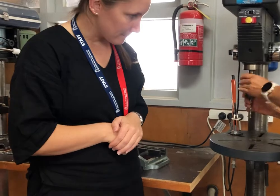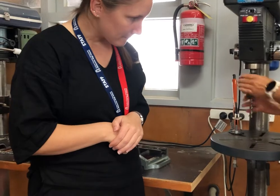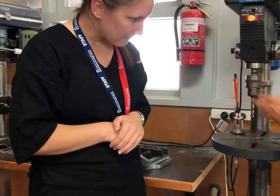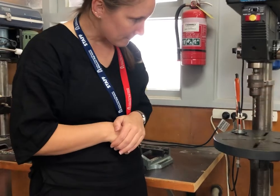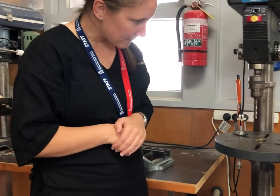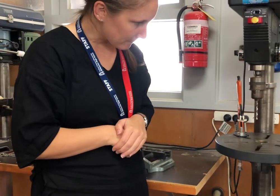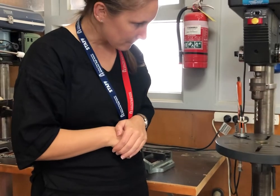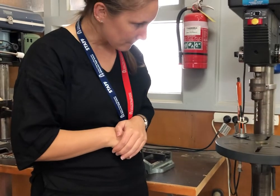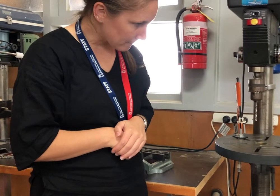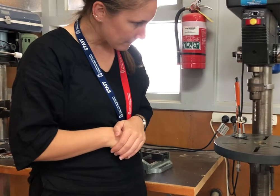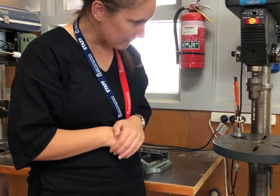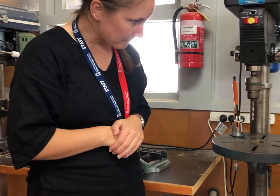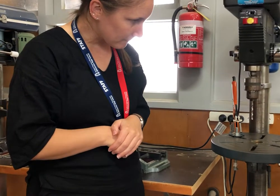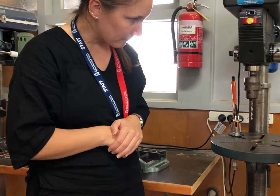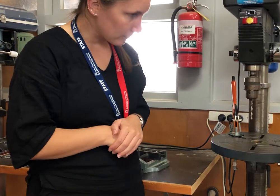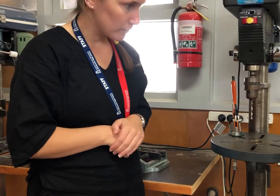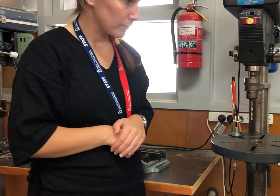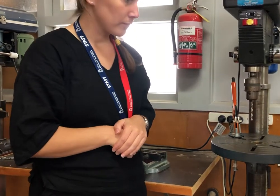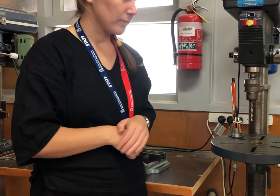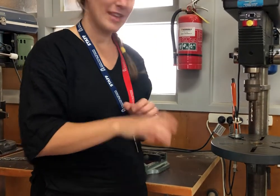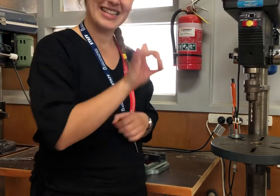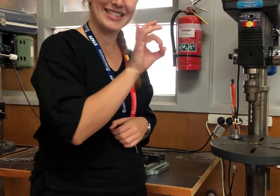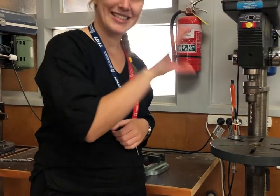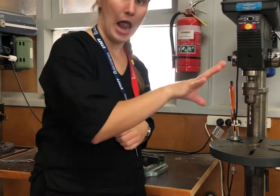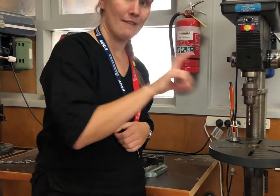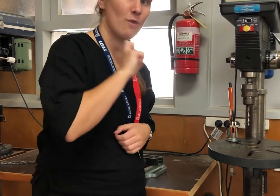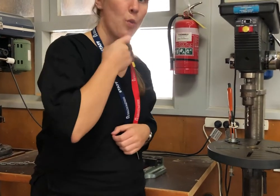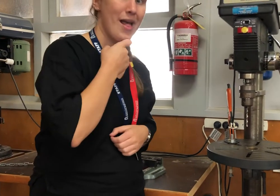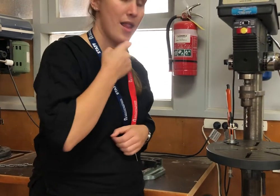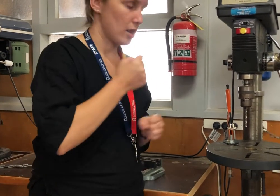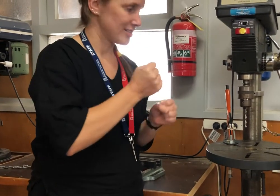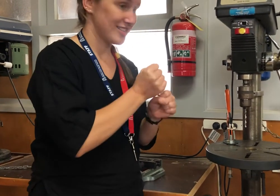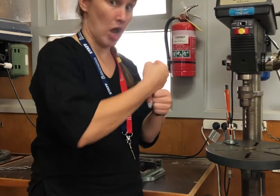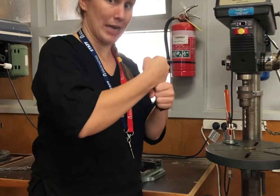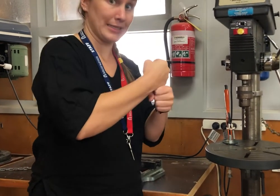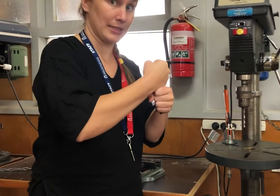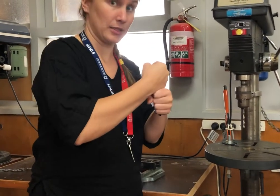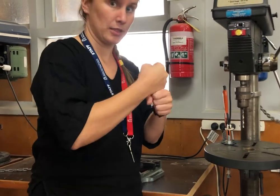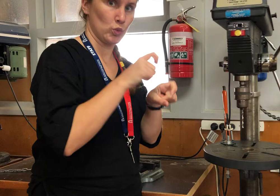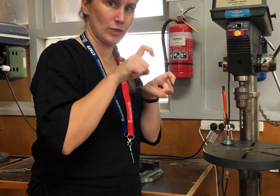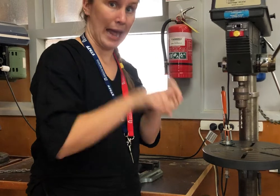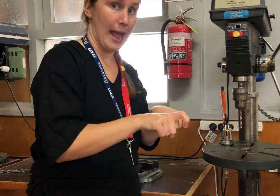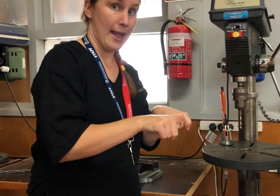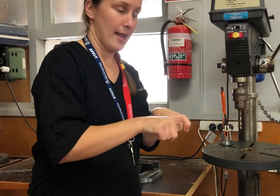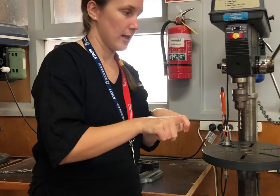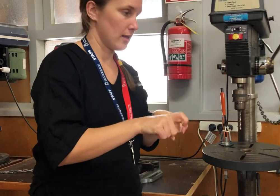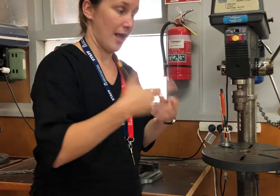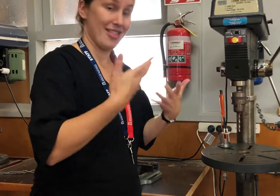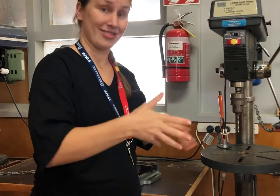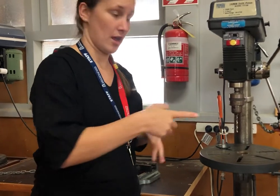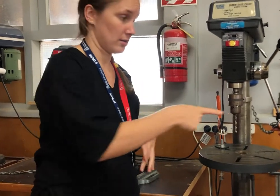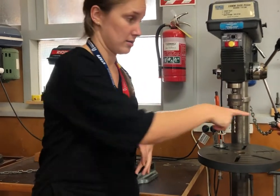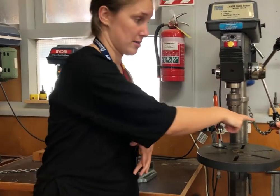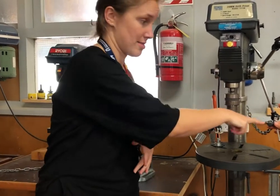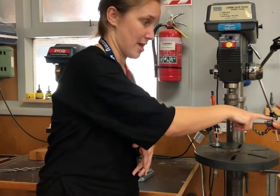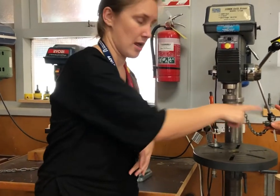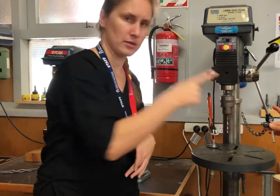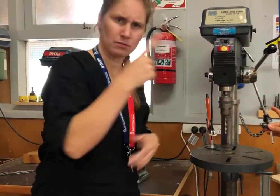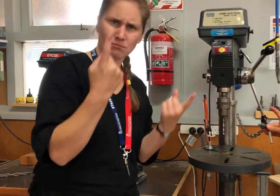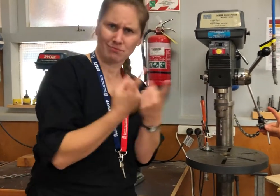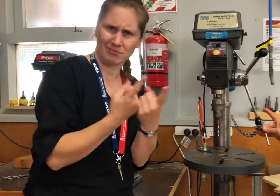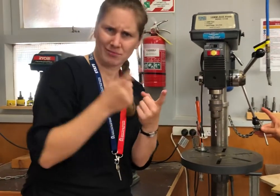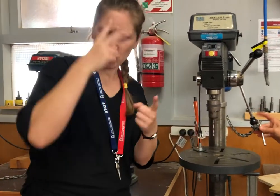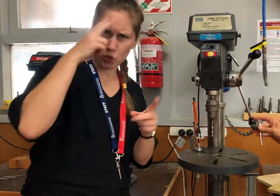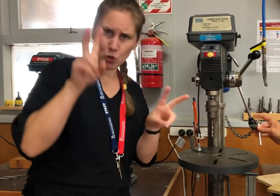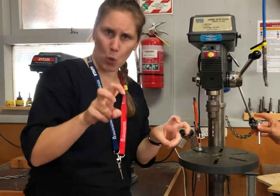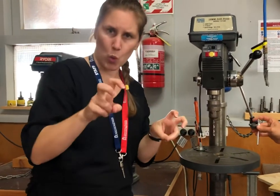Now I'm just going to hand tighten that to get it to stay there. Then I reach around and I get the chuck key. All of our